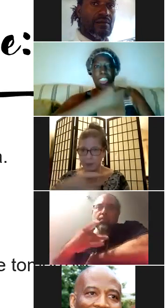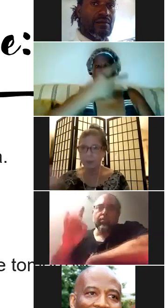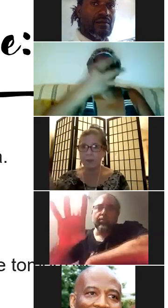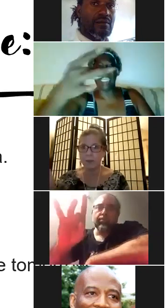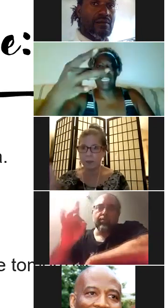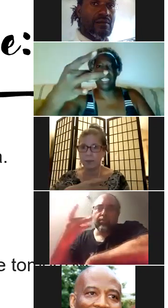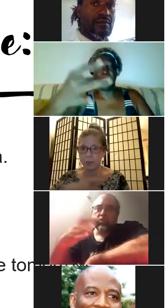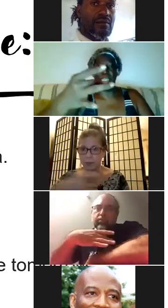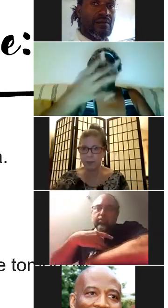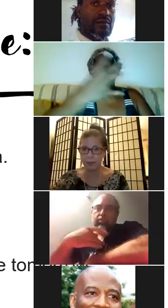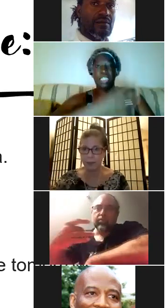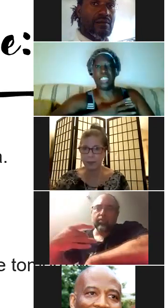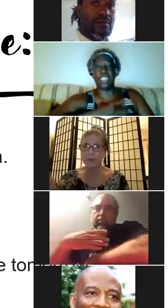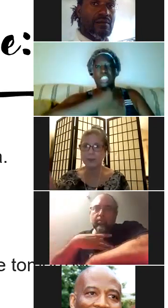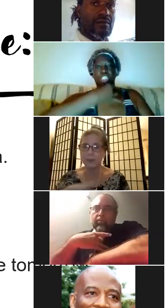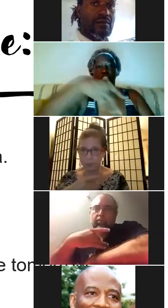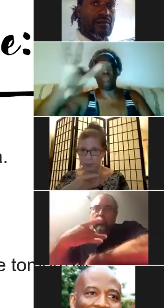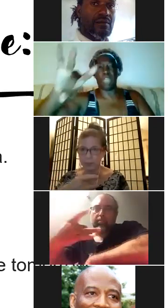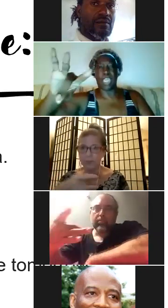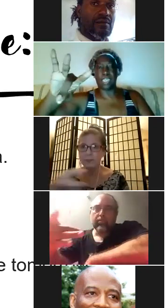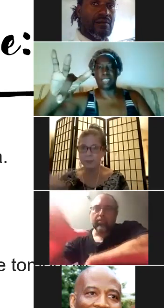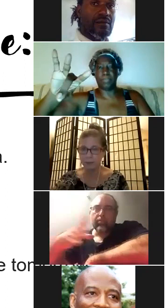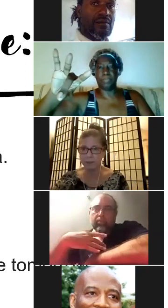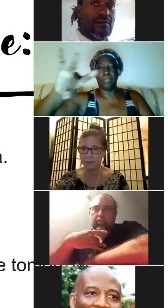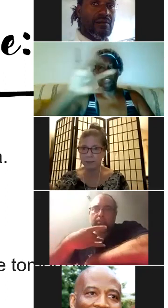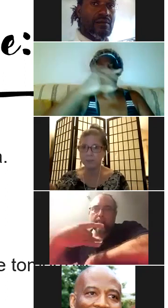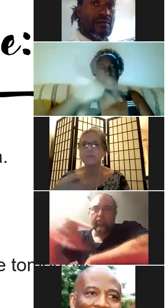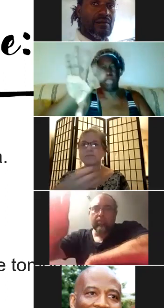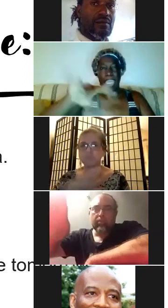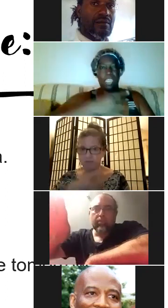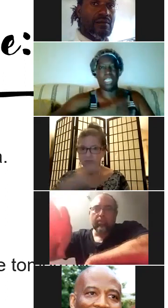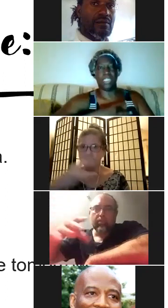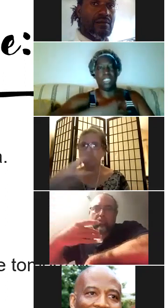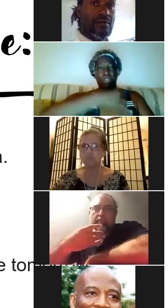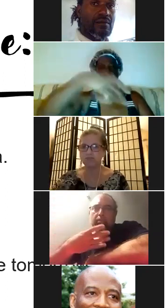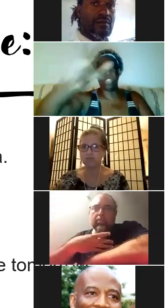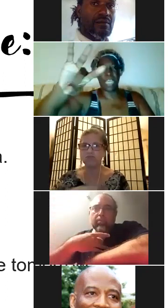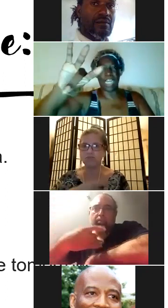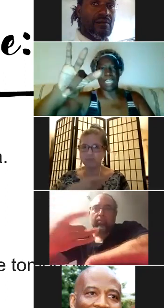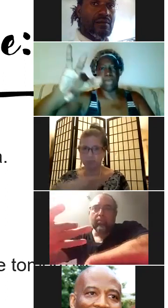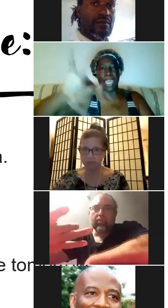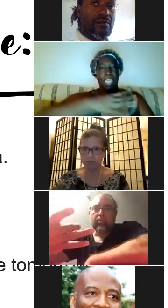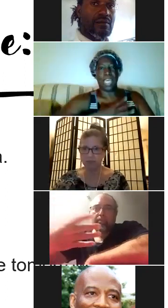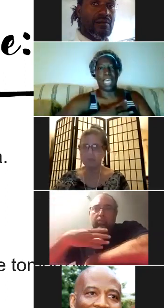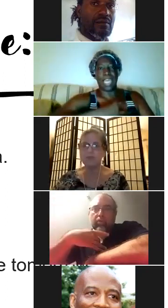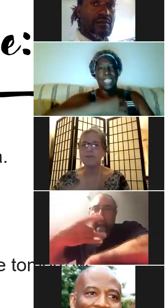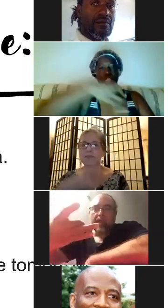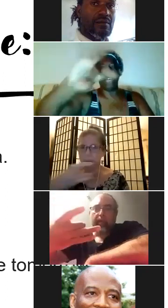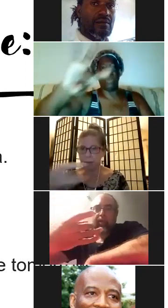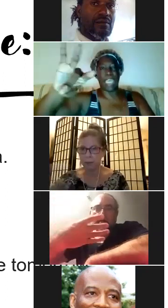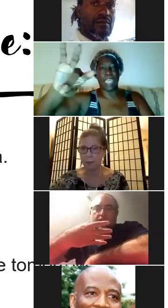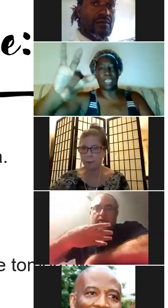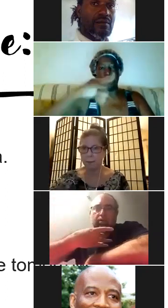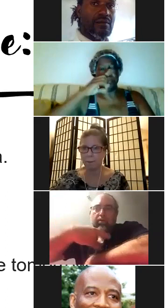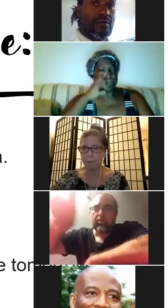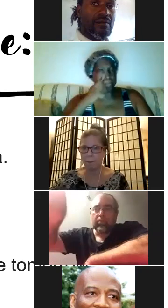So it's like. This is don't like. You throw it away. You throw that like away. I